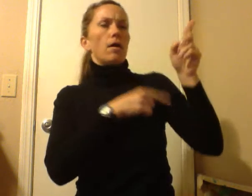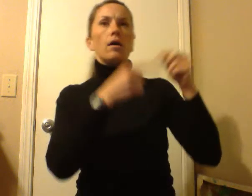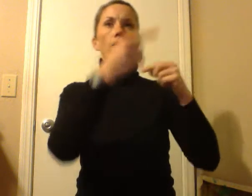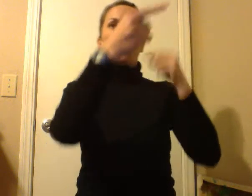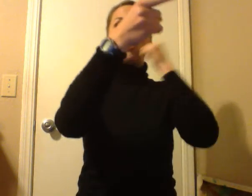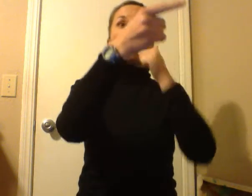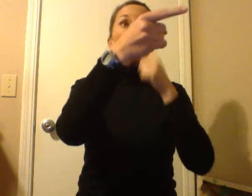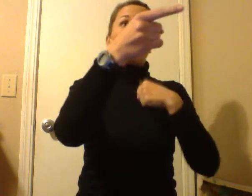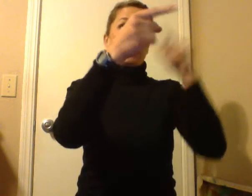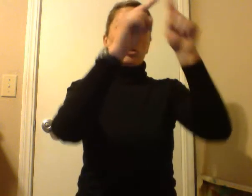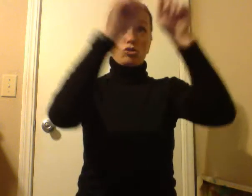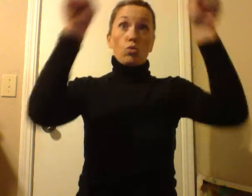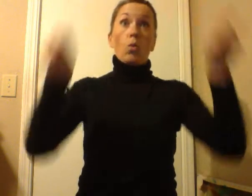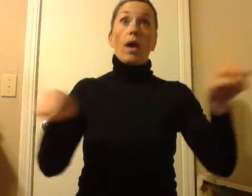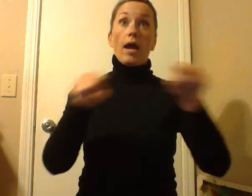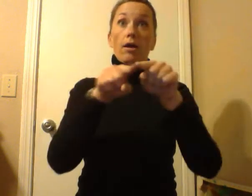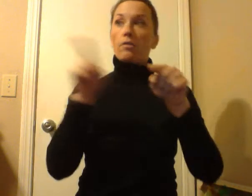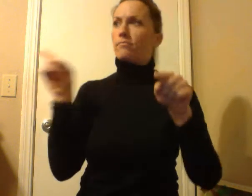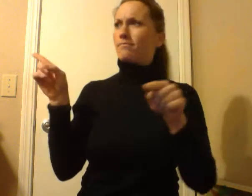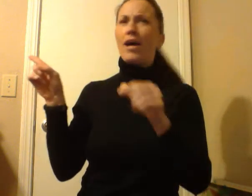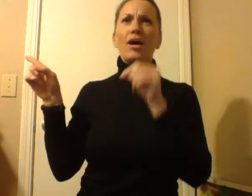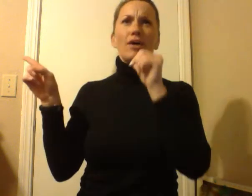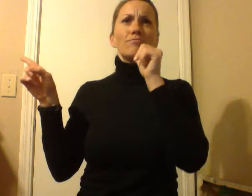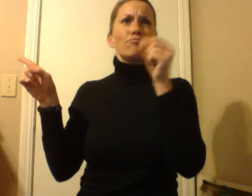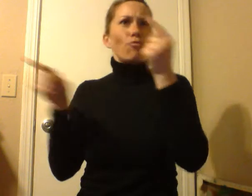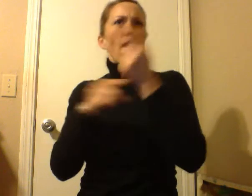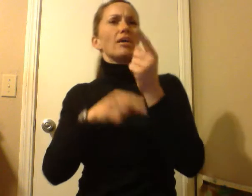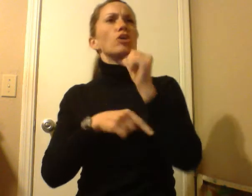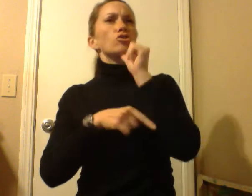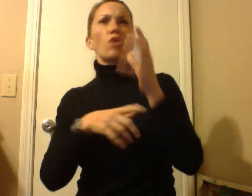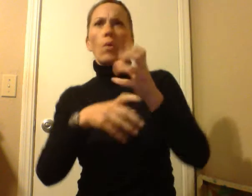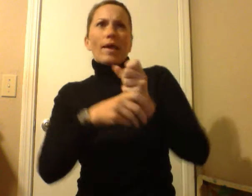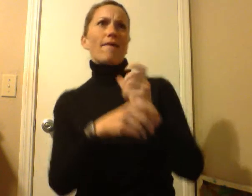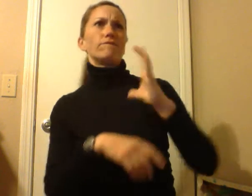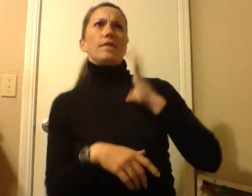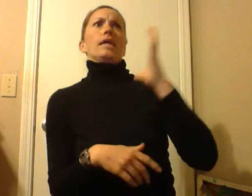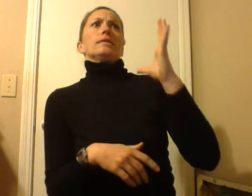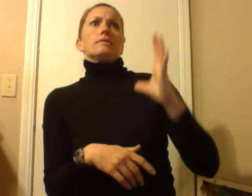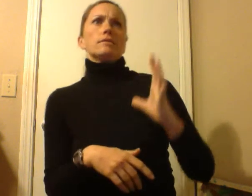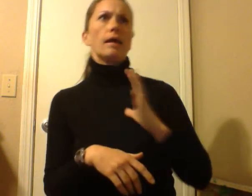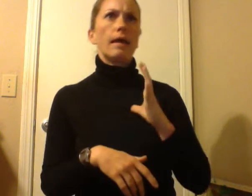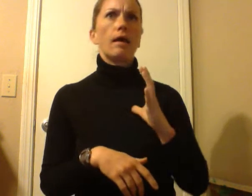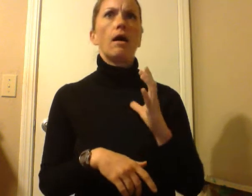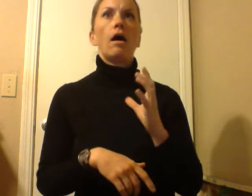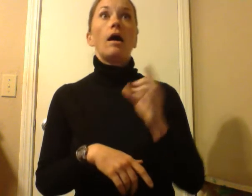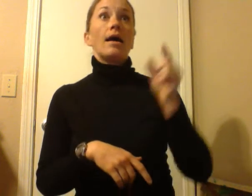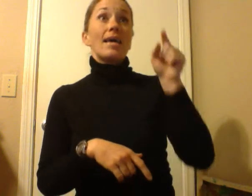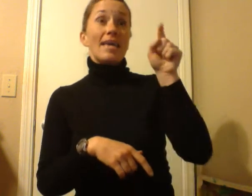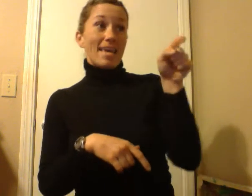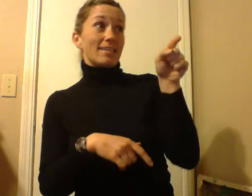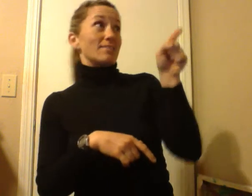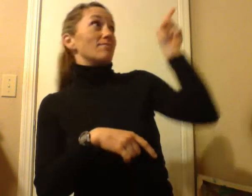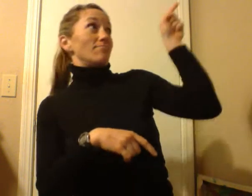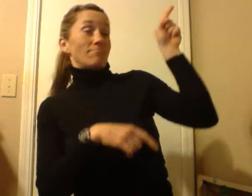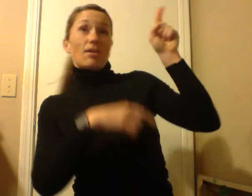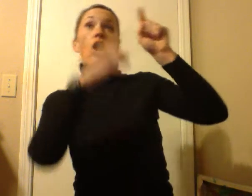say, oh, I'm not sure. Don't get fancy. It's a square. Who remembers the rule for a square? How do we know it's a square?